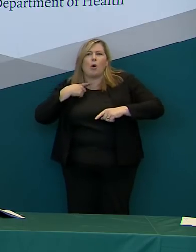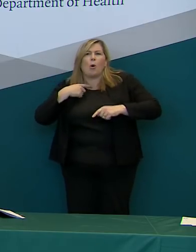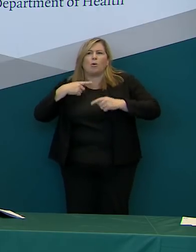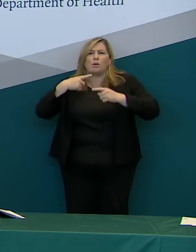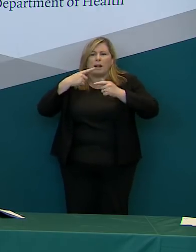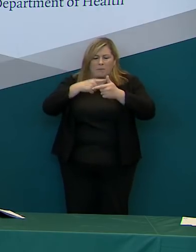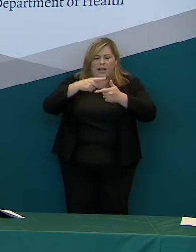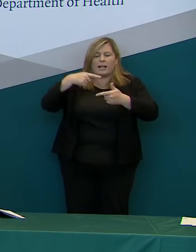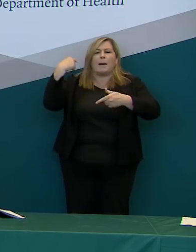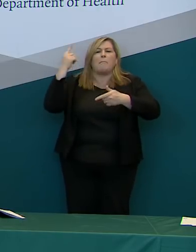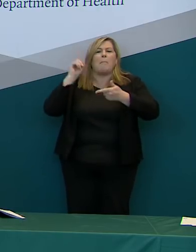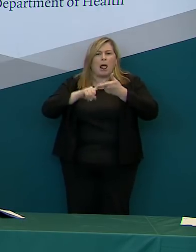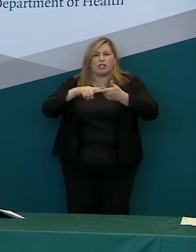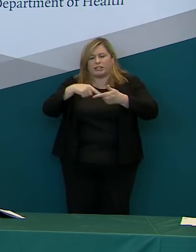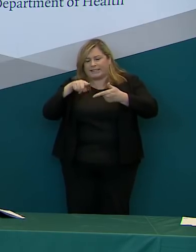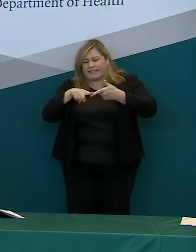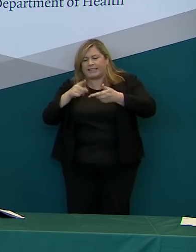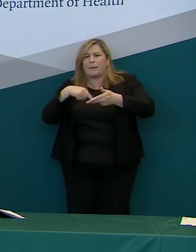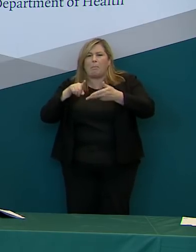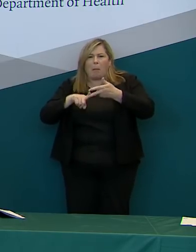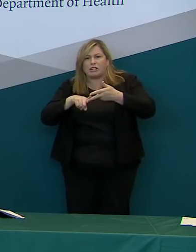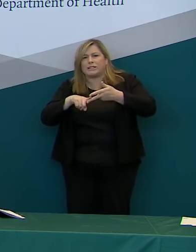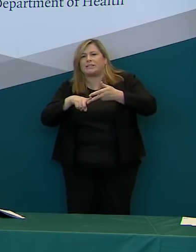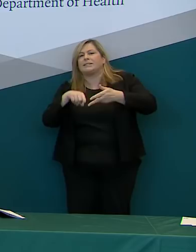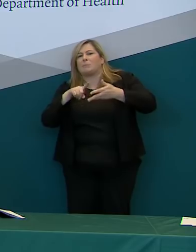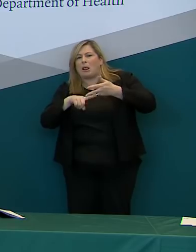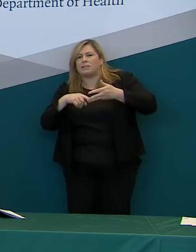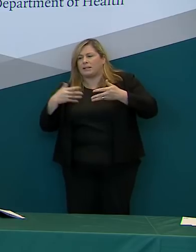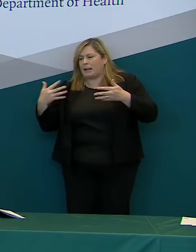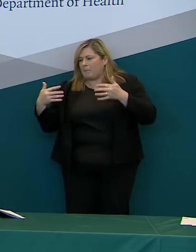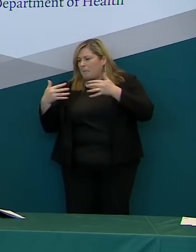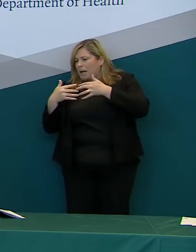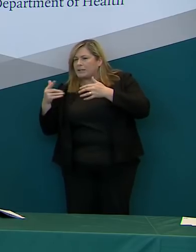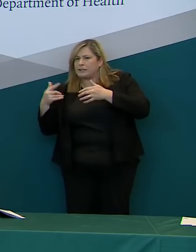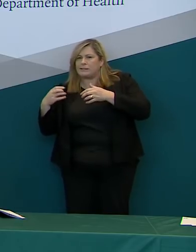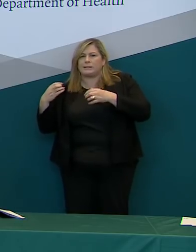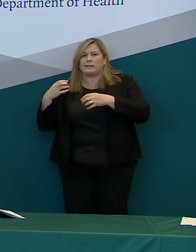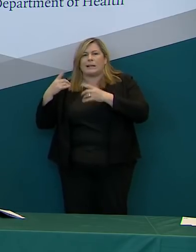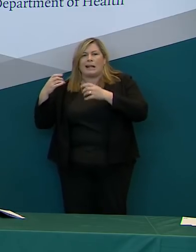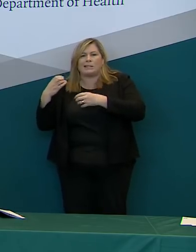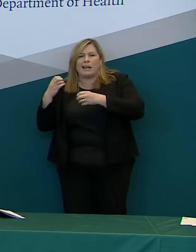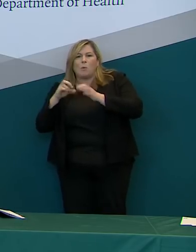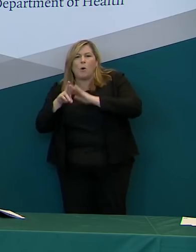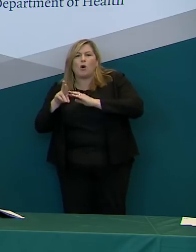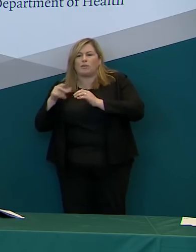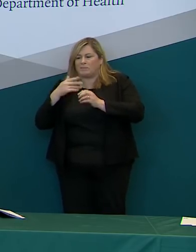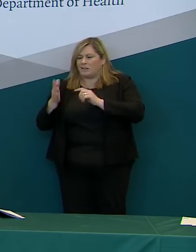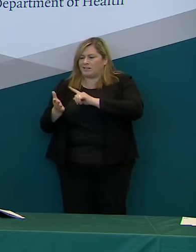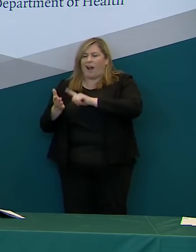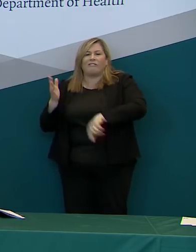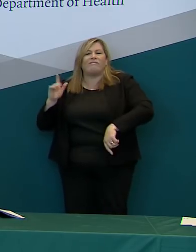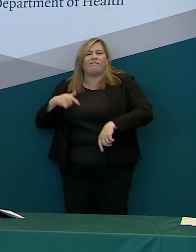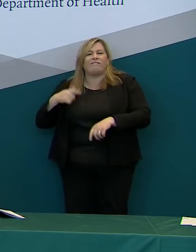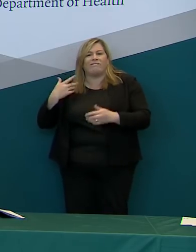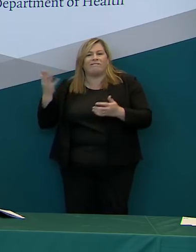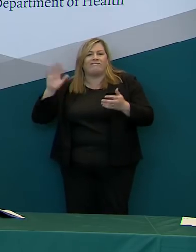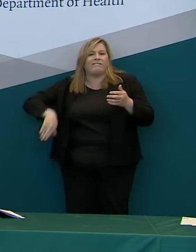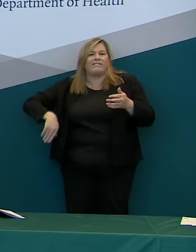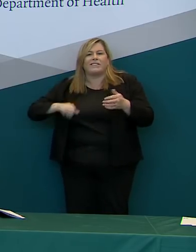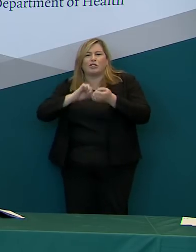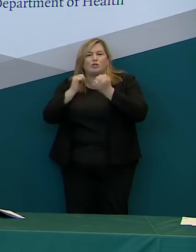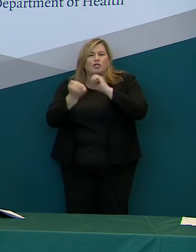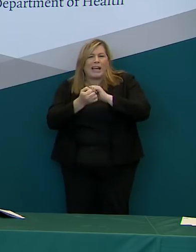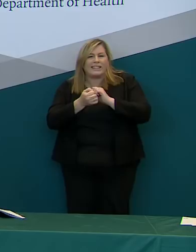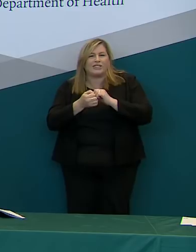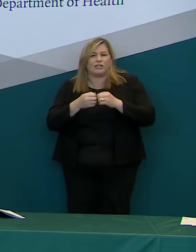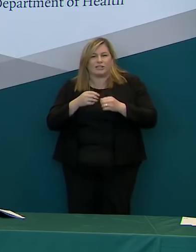little bit of room in the coming weeks to broaden out the case definition further. We're still, I suppose, aware anecdotally of maybe